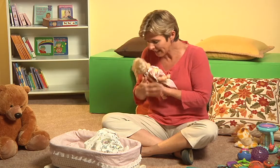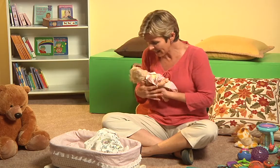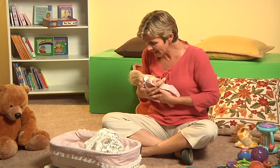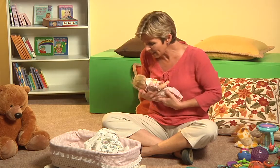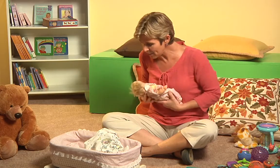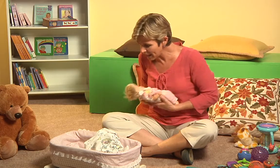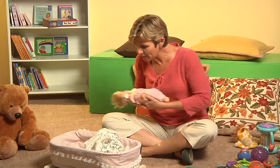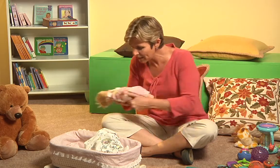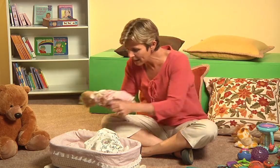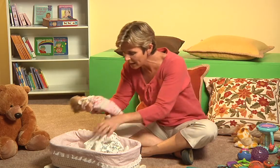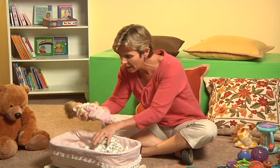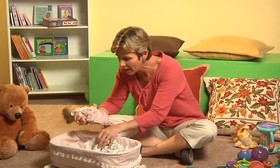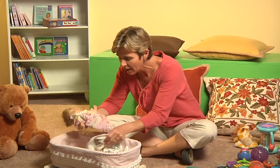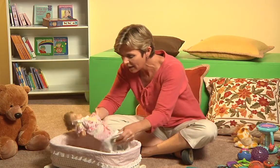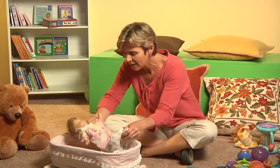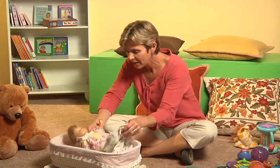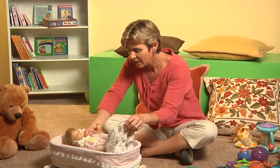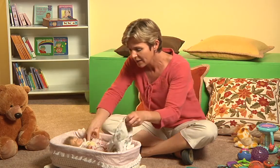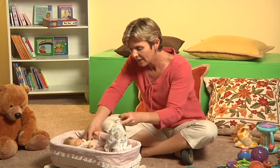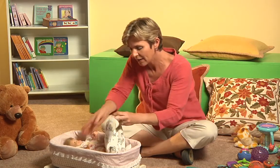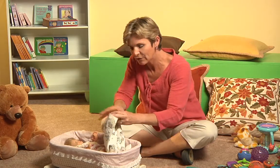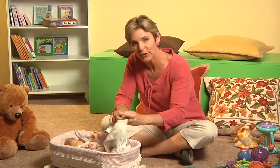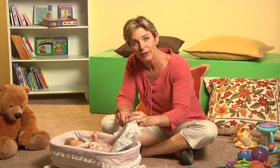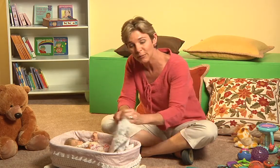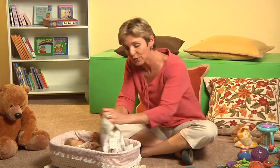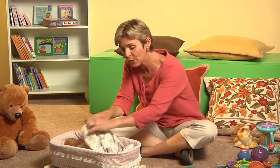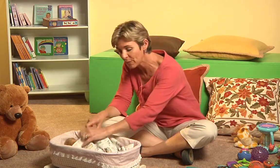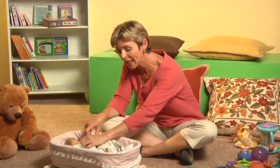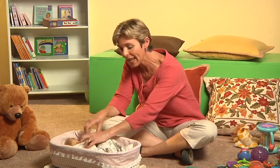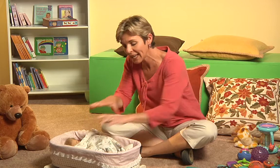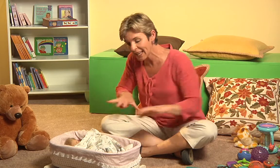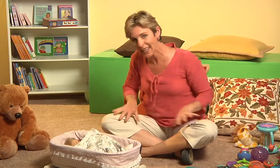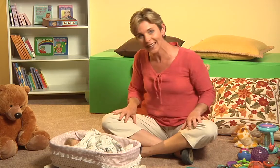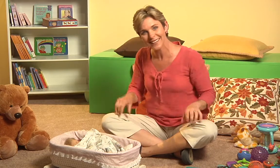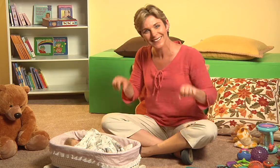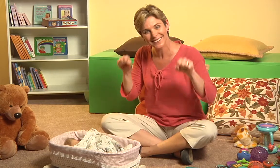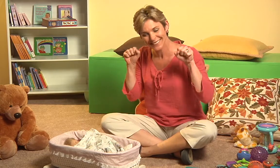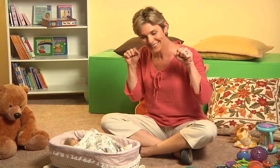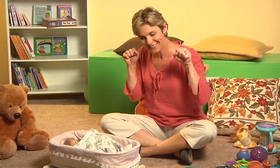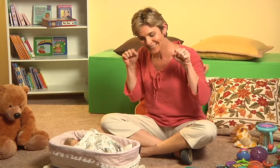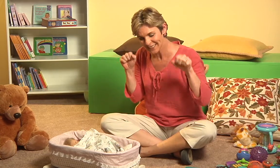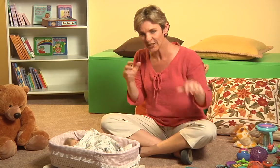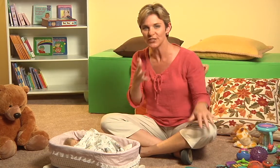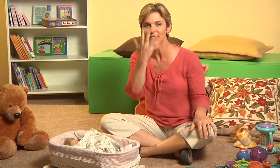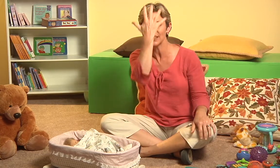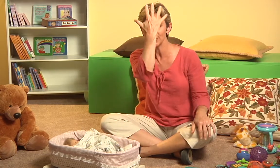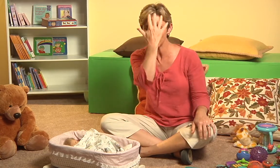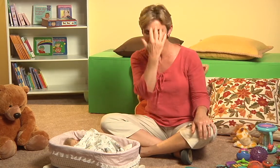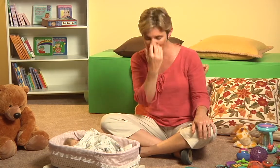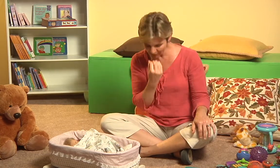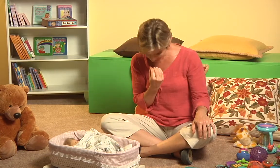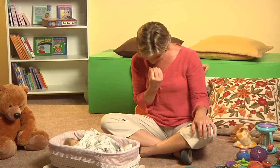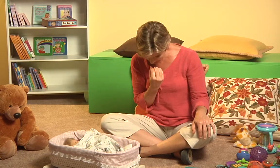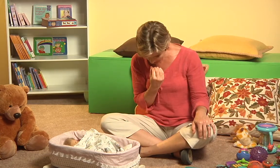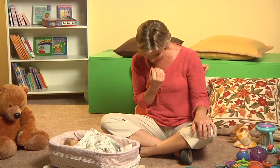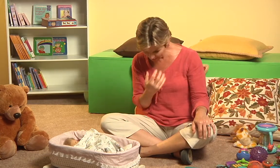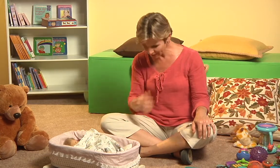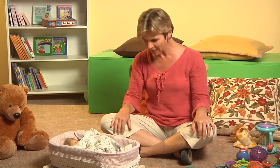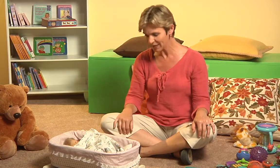Night, night, baby. Cover her up with her blanket. She's gonna go to sleep. Go to sleep, baby.